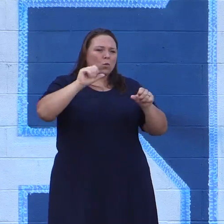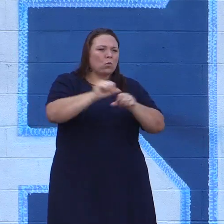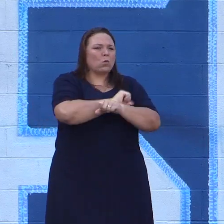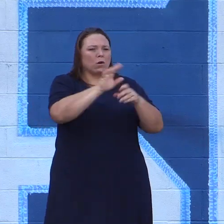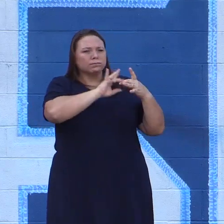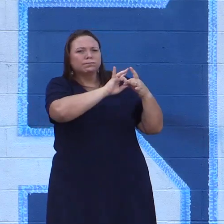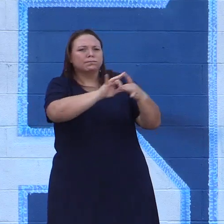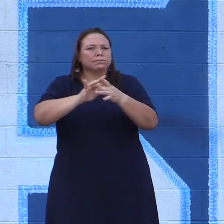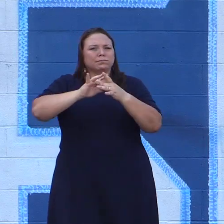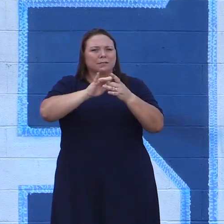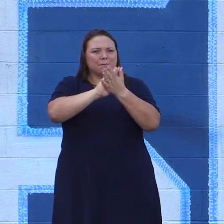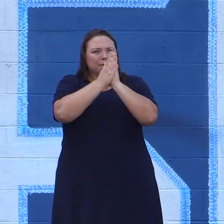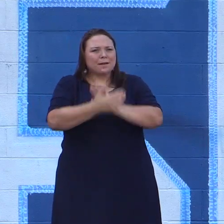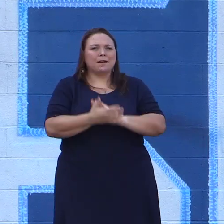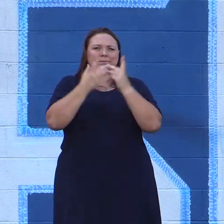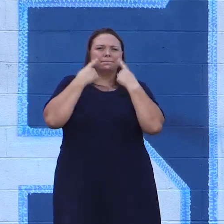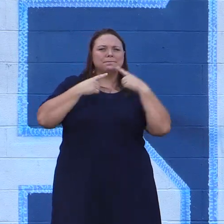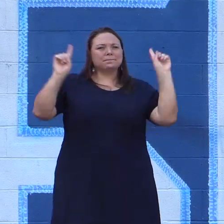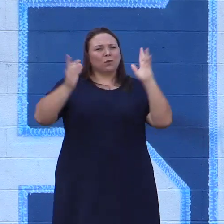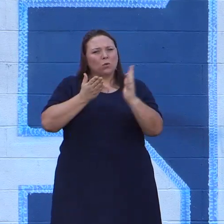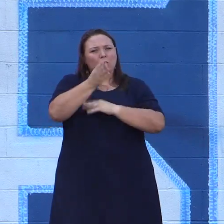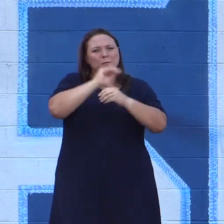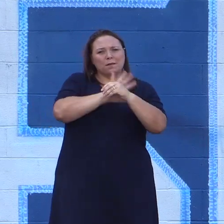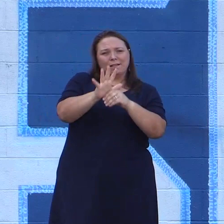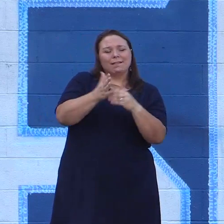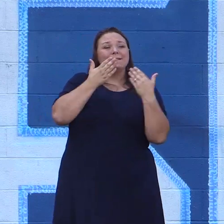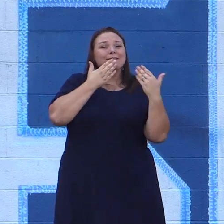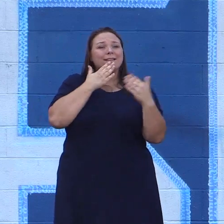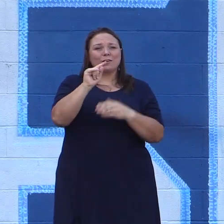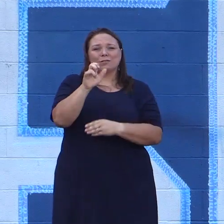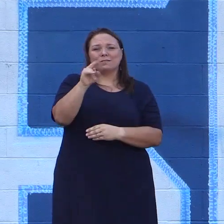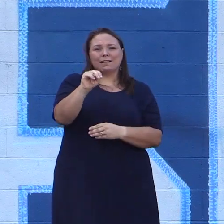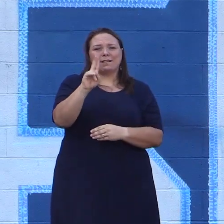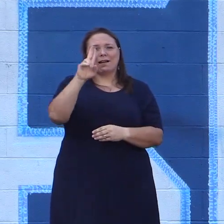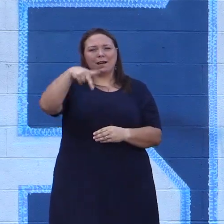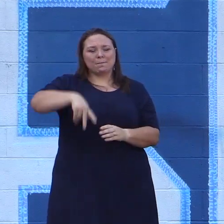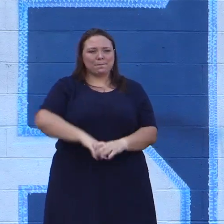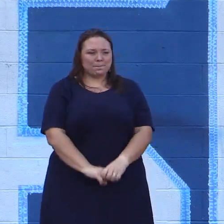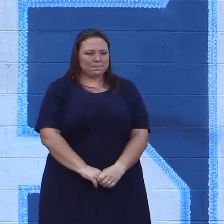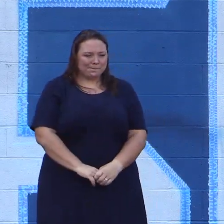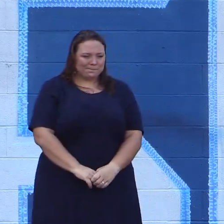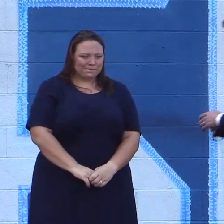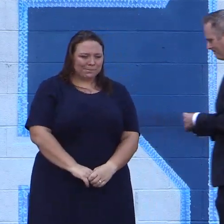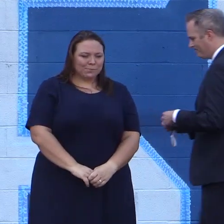together to get through this pandemic. Thank you, and tighten up.